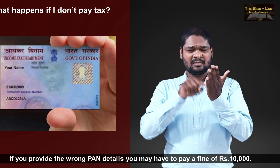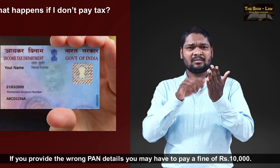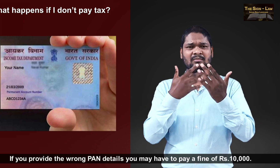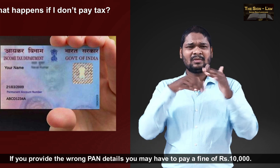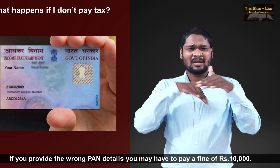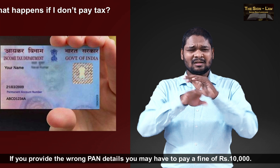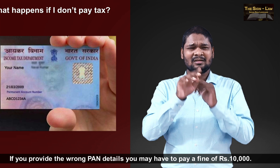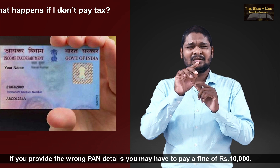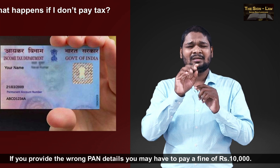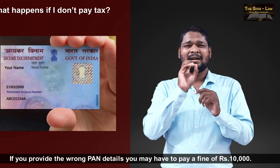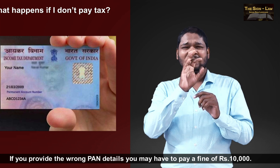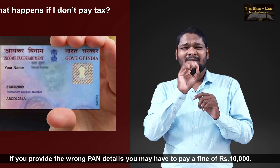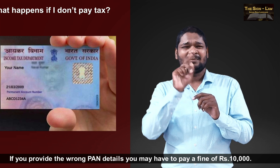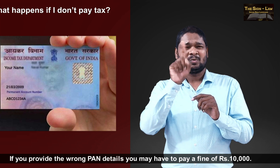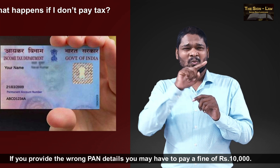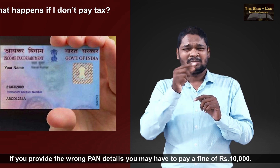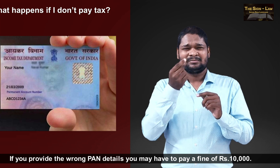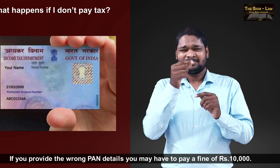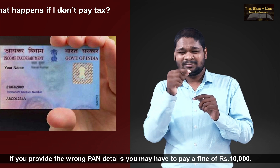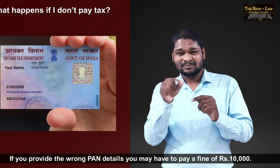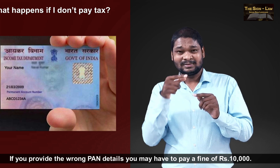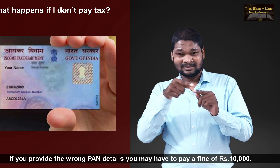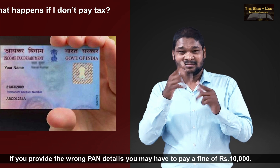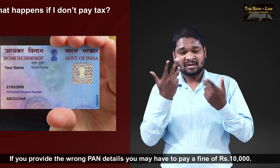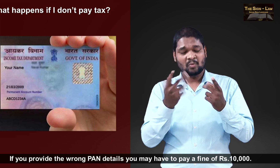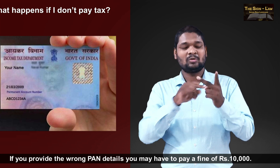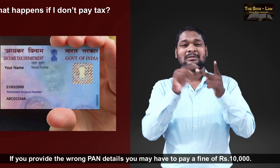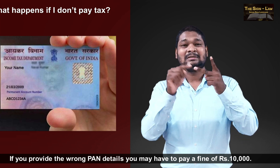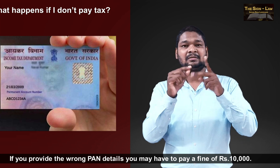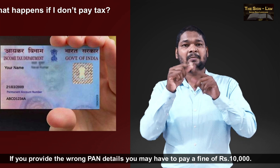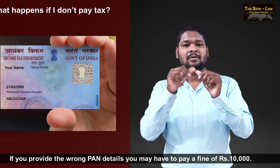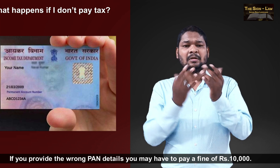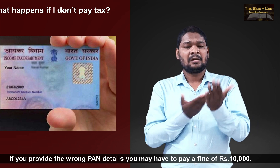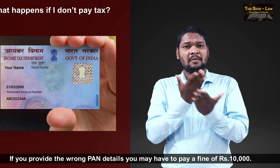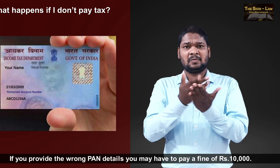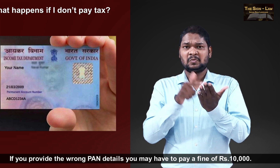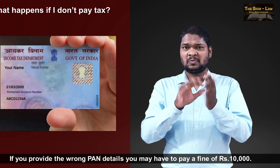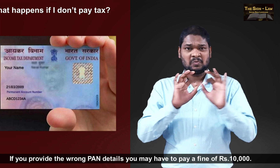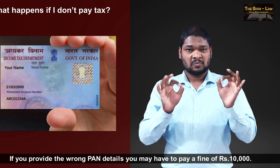If you provide the wrong PAN details, you may have to pay a fine of 10,000 rupees.